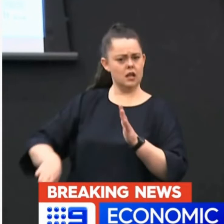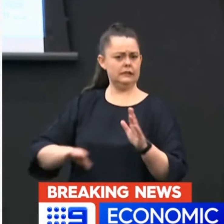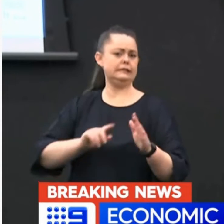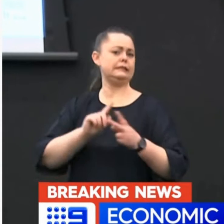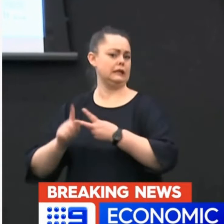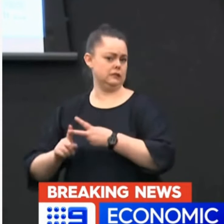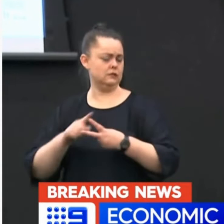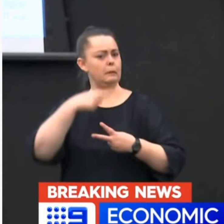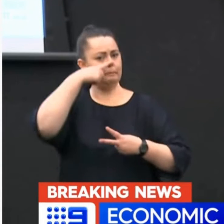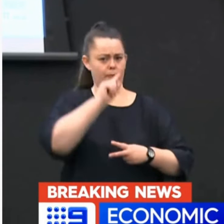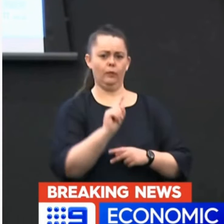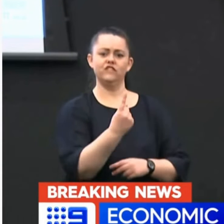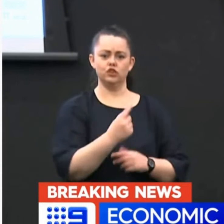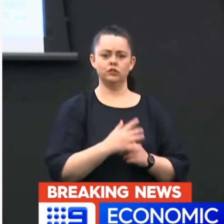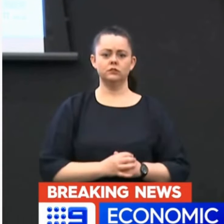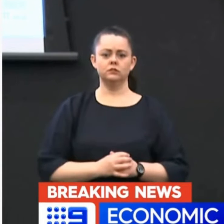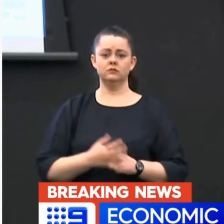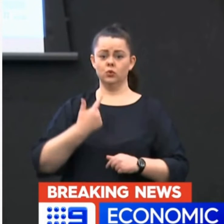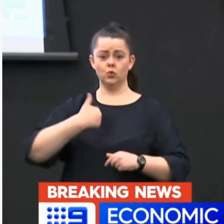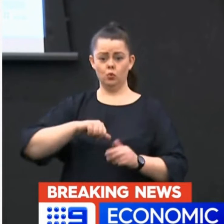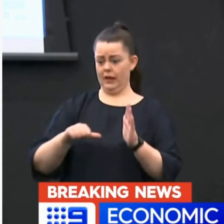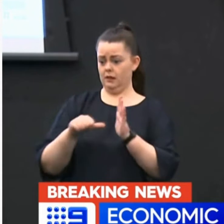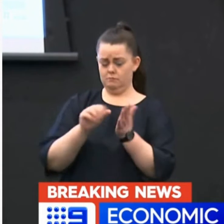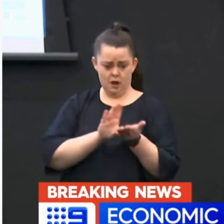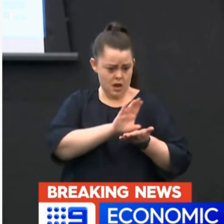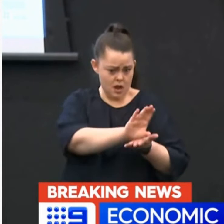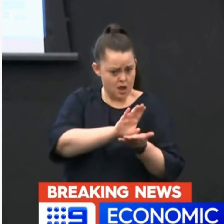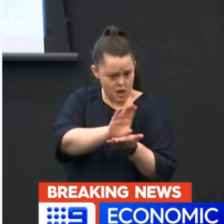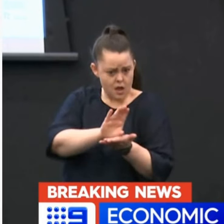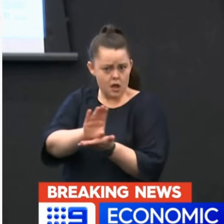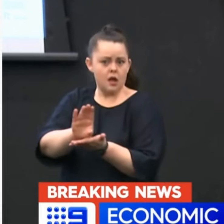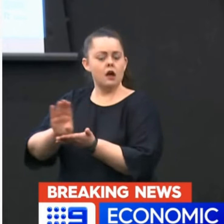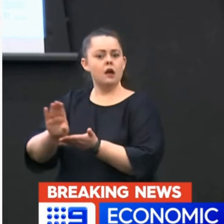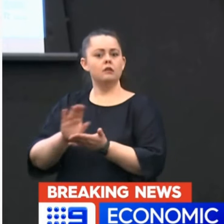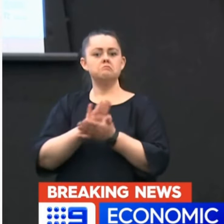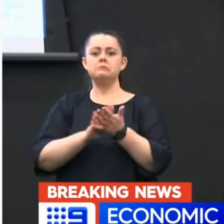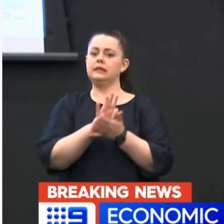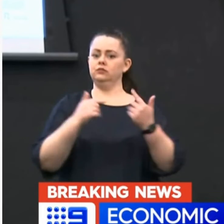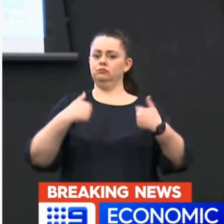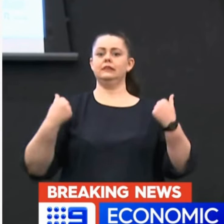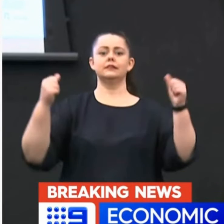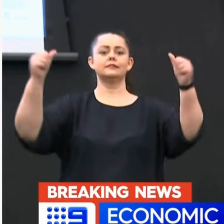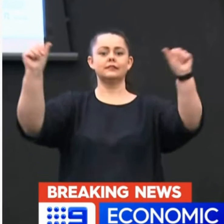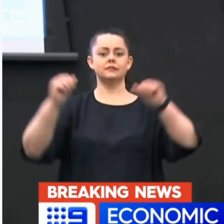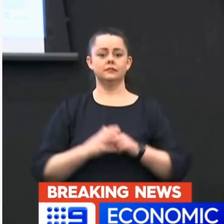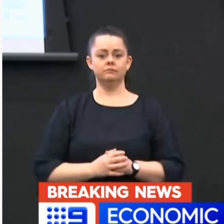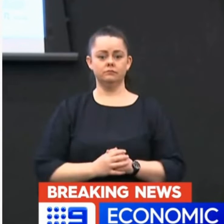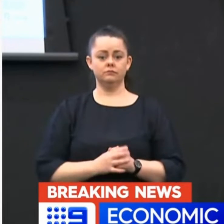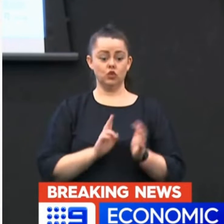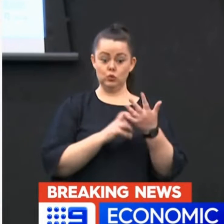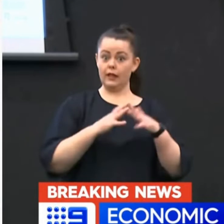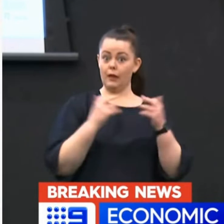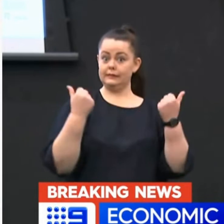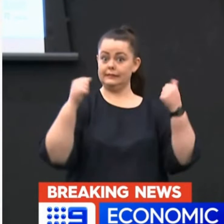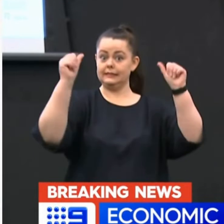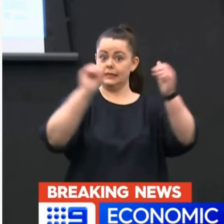significant stimulus into the New South Wales economy, success for us here in New South Wales is having people in work and